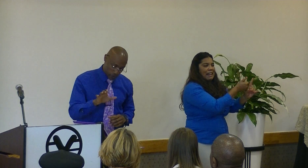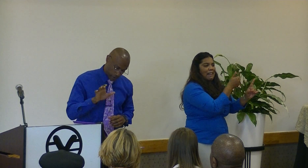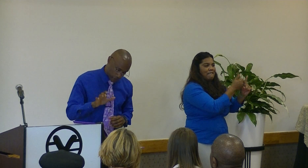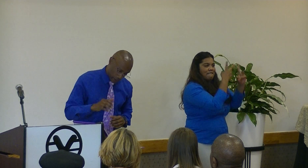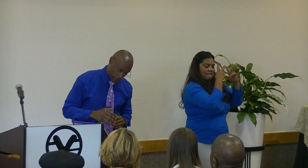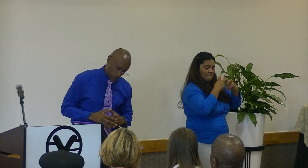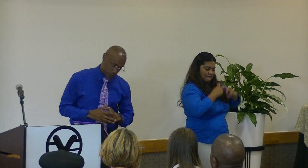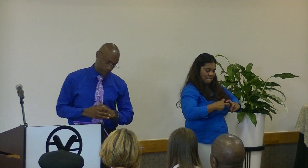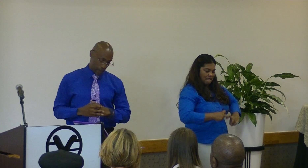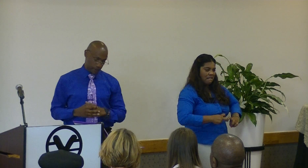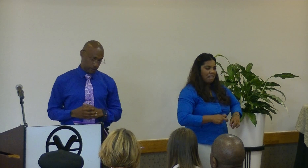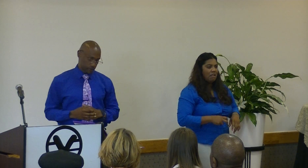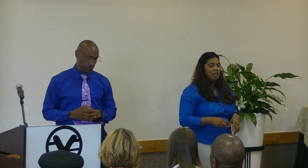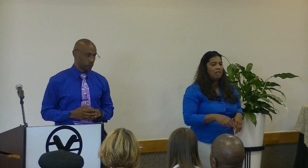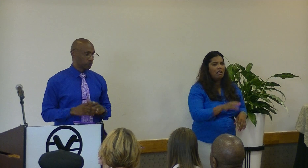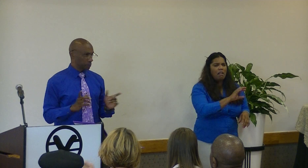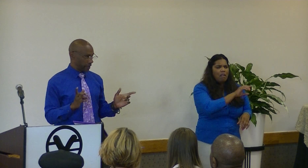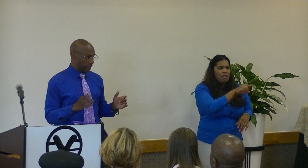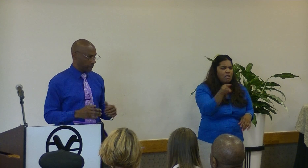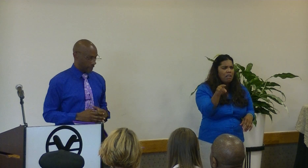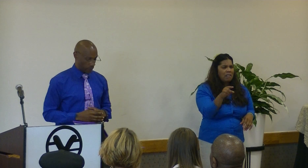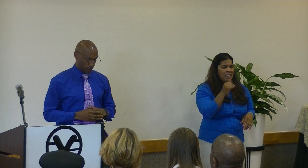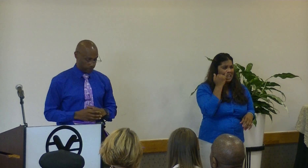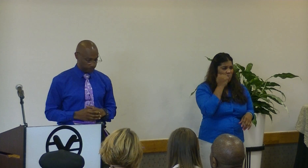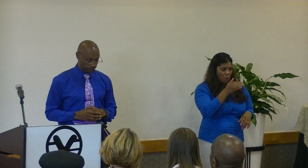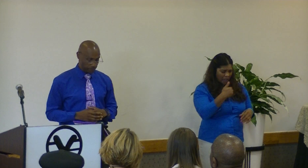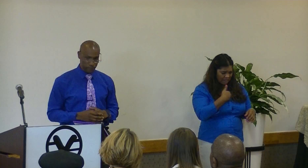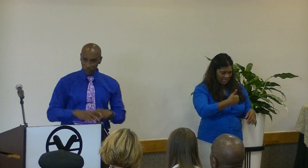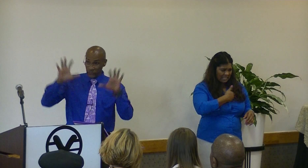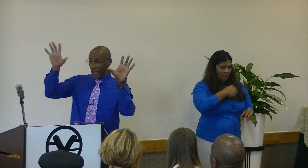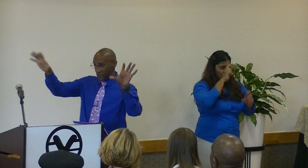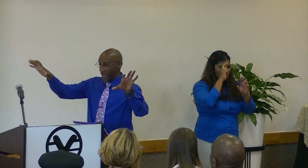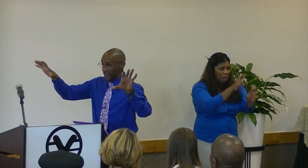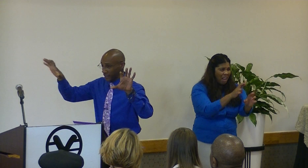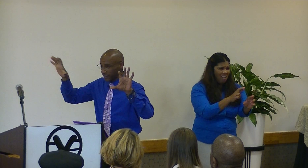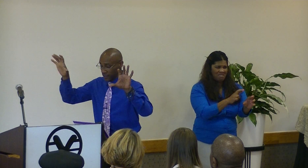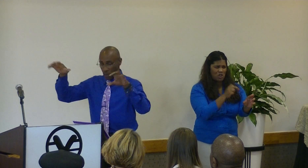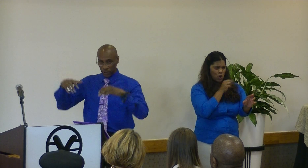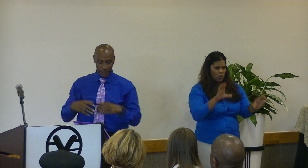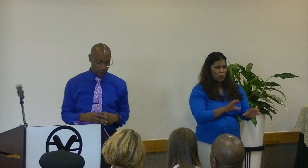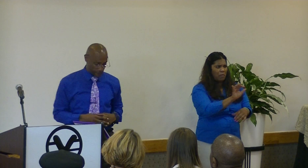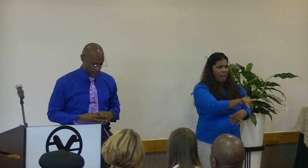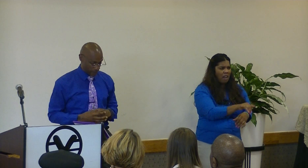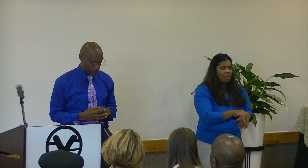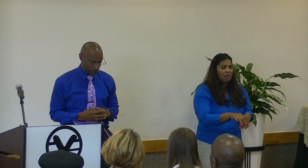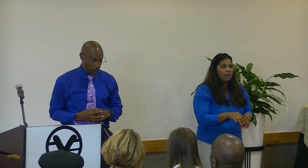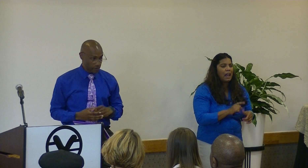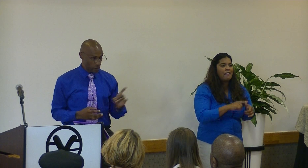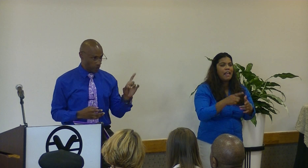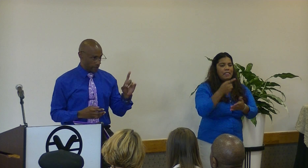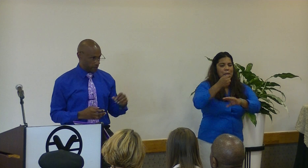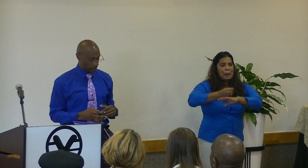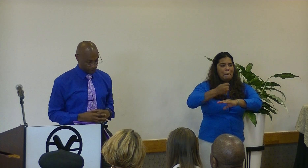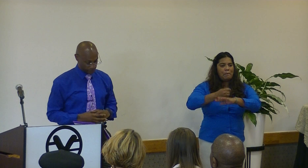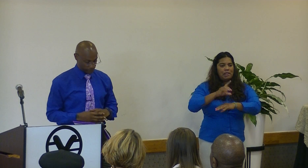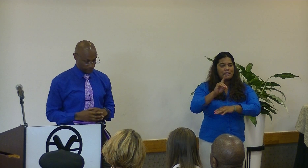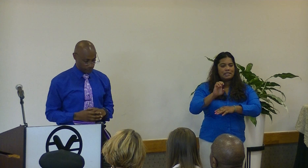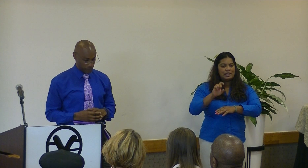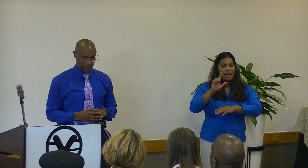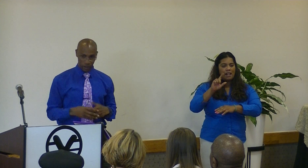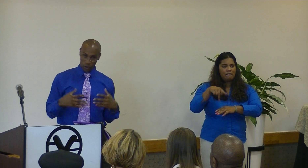an ounce of self-respect would behave that way. And then, the temple at Delphi, know